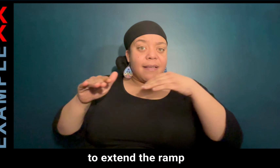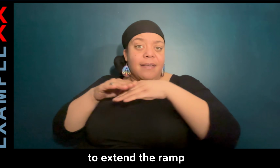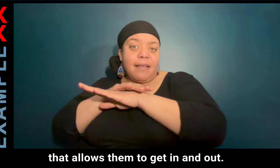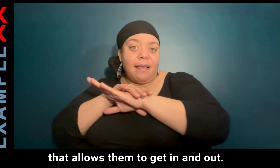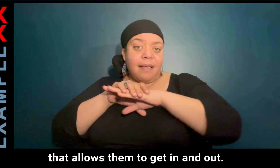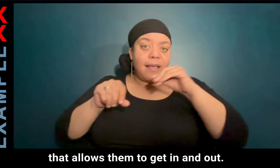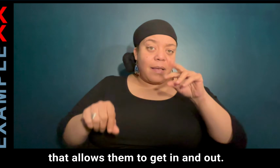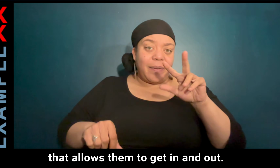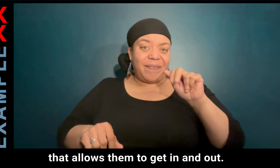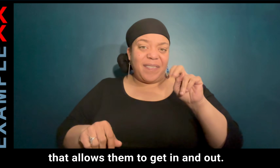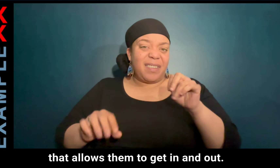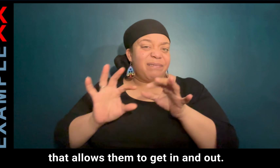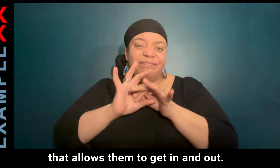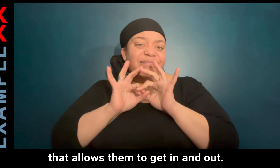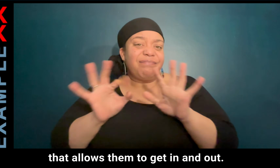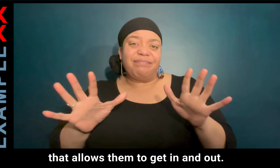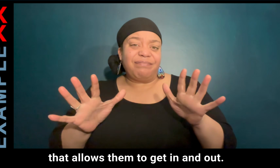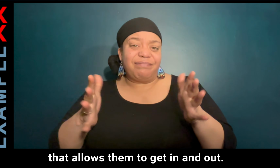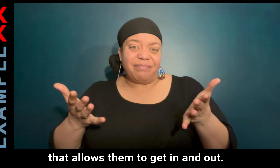that allows them to get in and out.